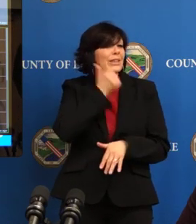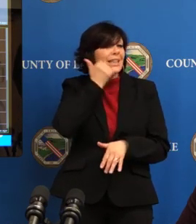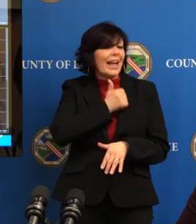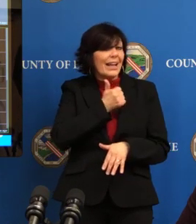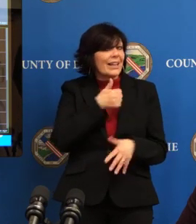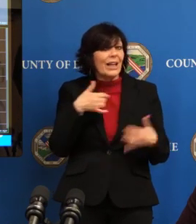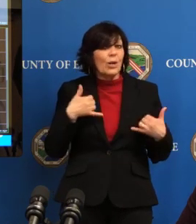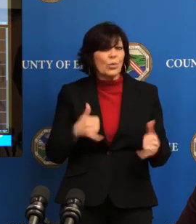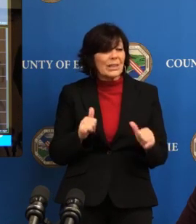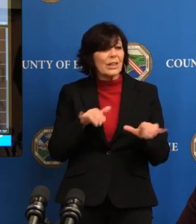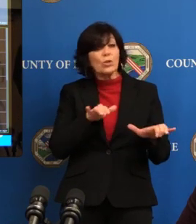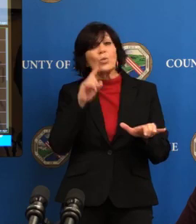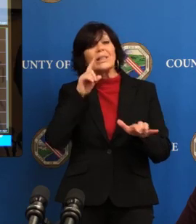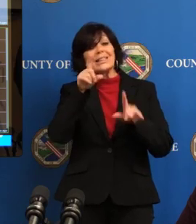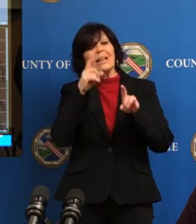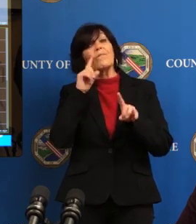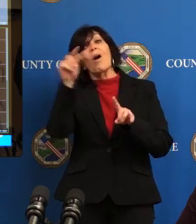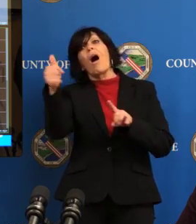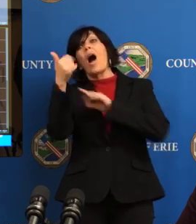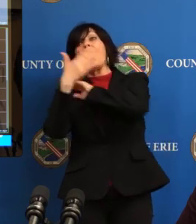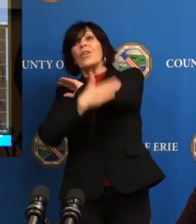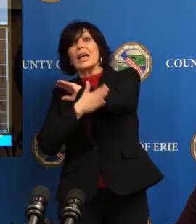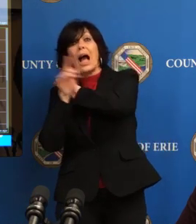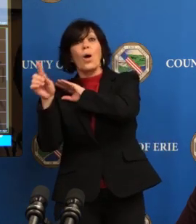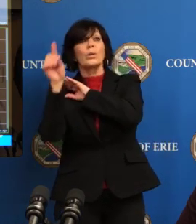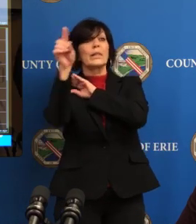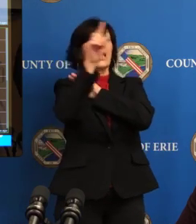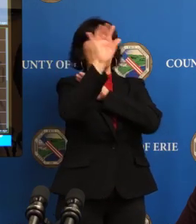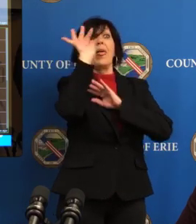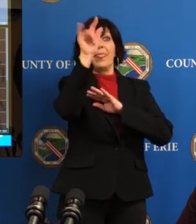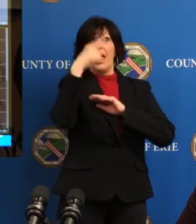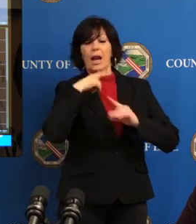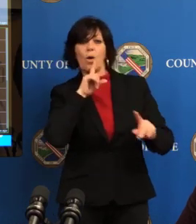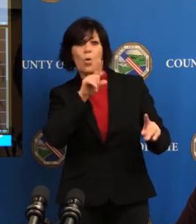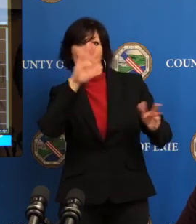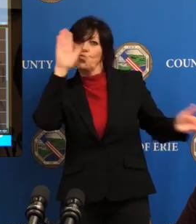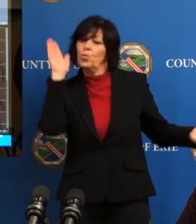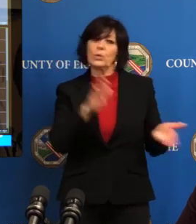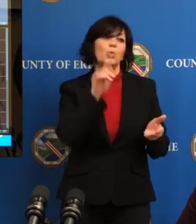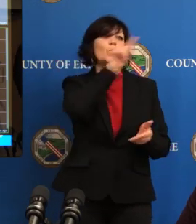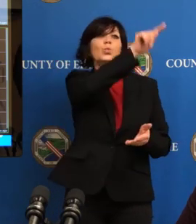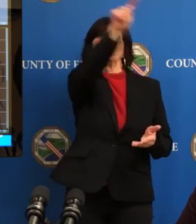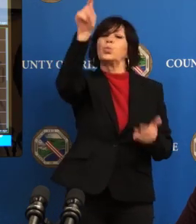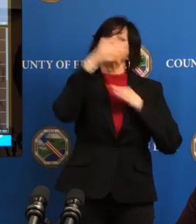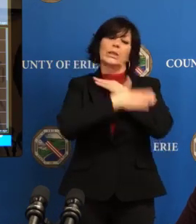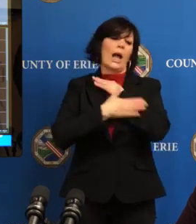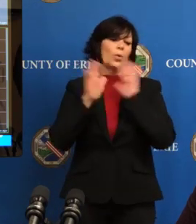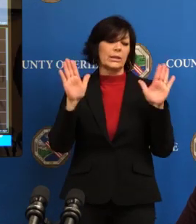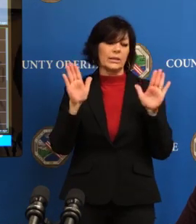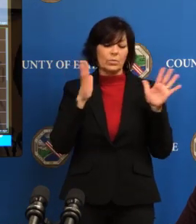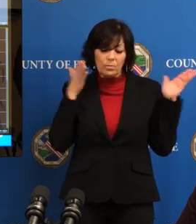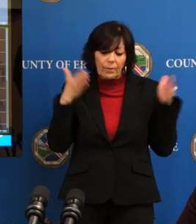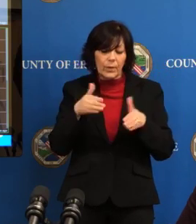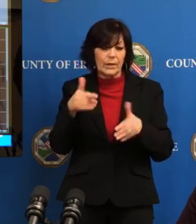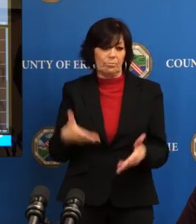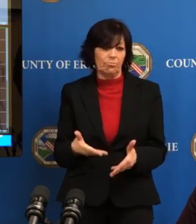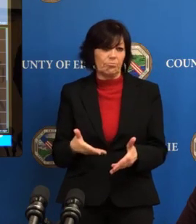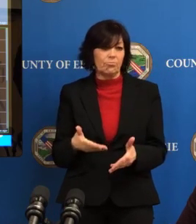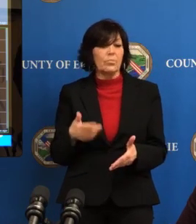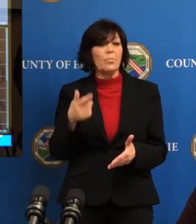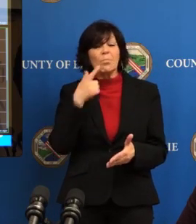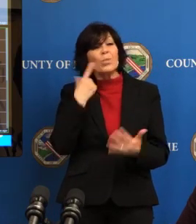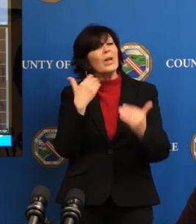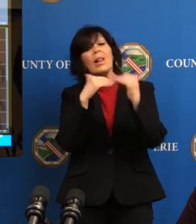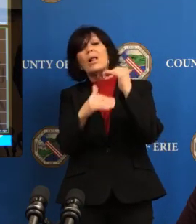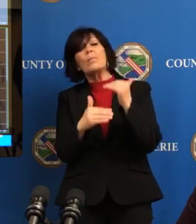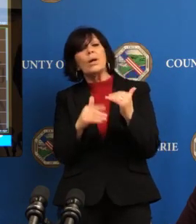doing tests for other counties, though that I dramatically ordered a reduction on. There's still a limitation on what we've been able to